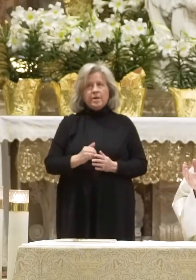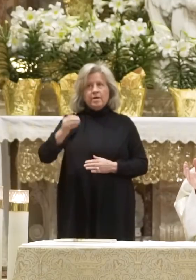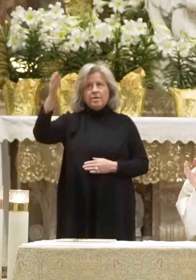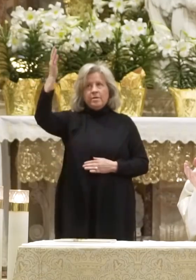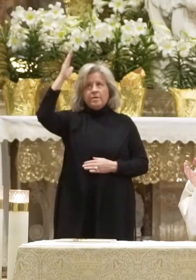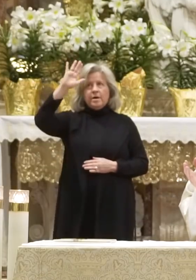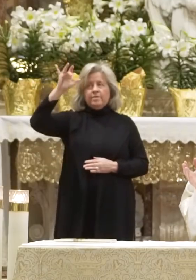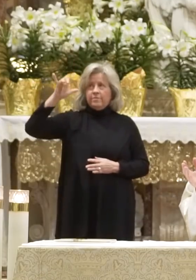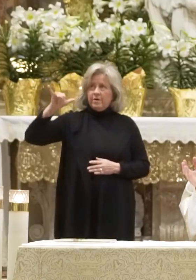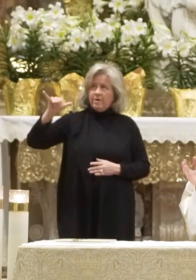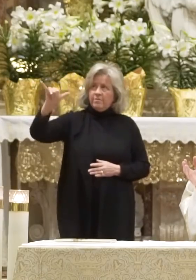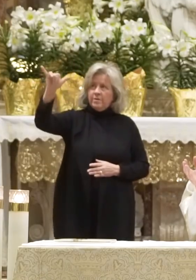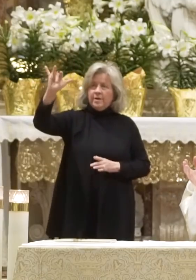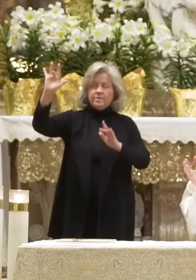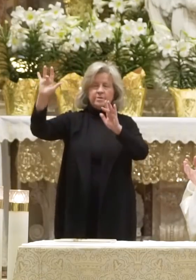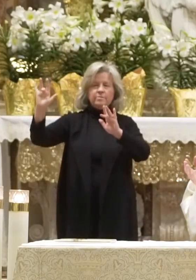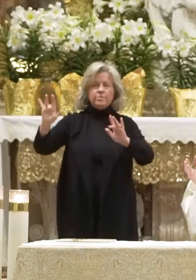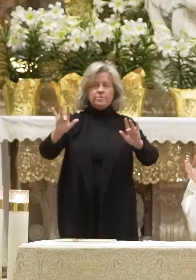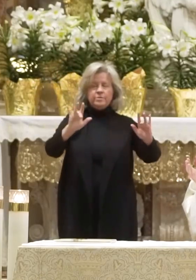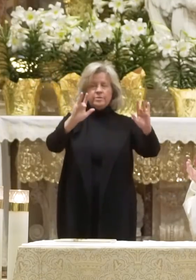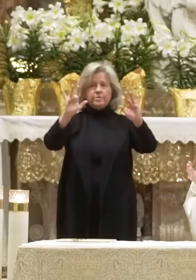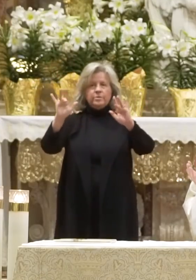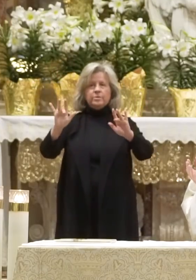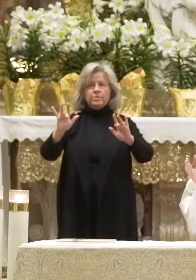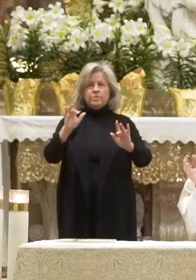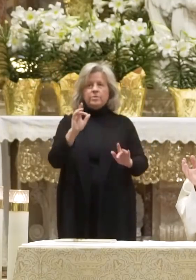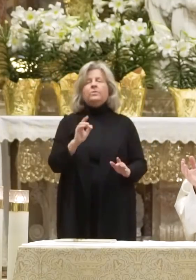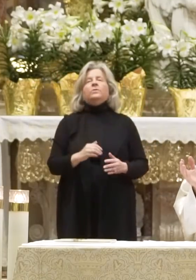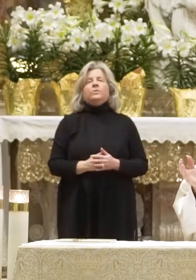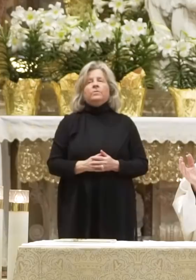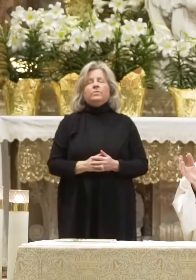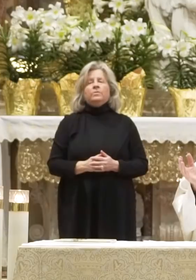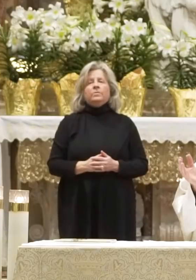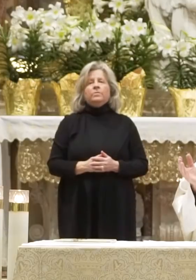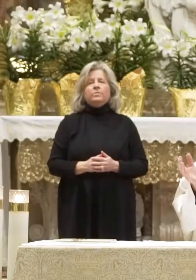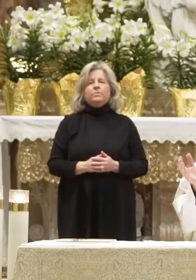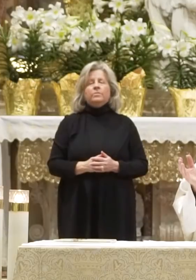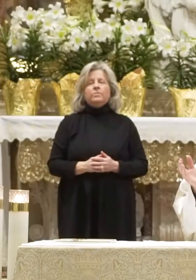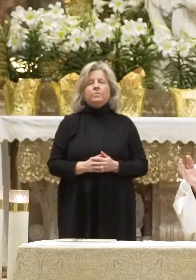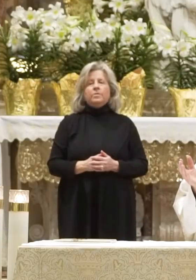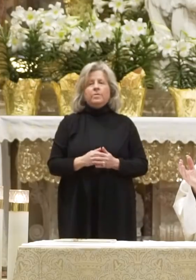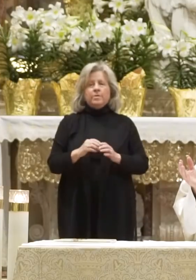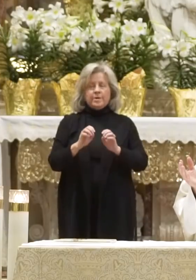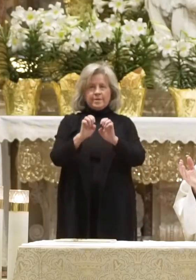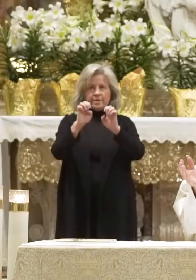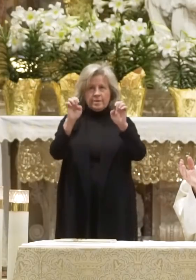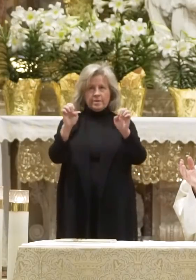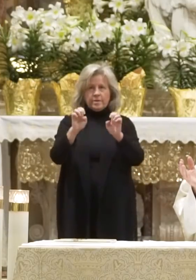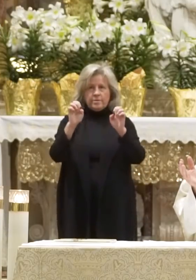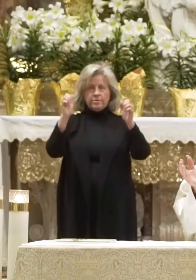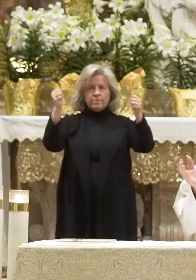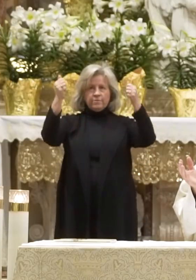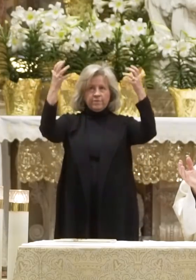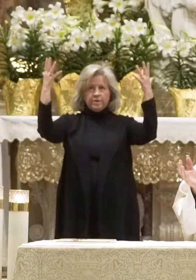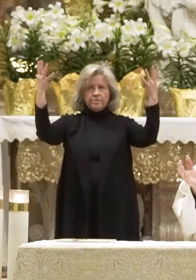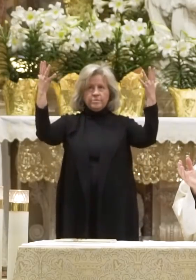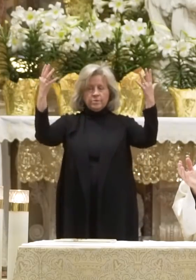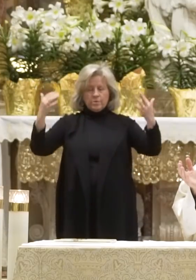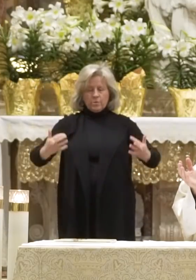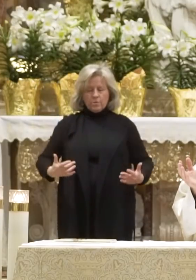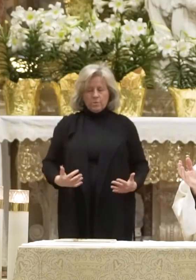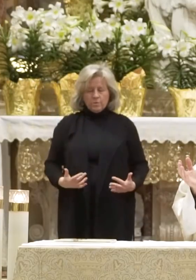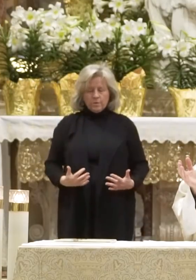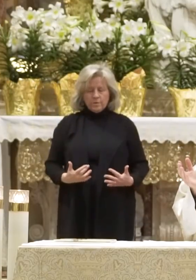God of everlasting mercy, who in the very recurrence of the Paschal feast kindle the faith of